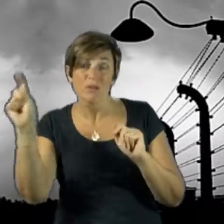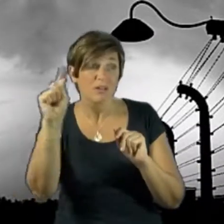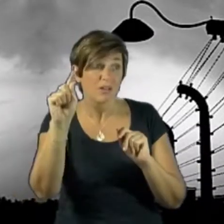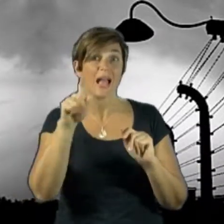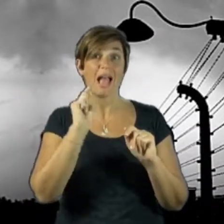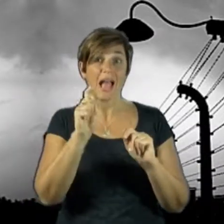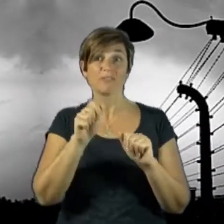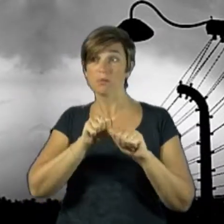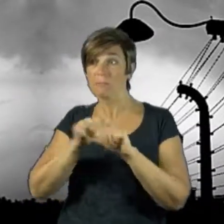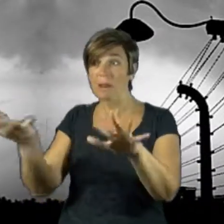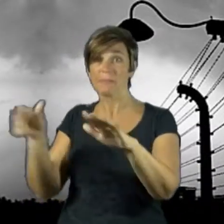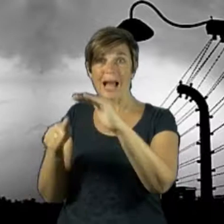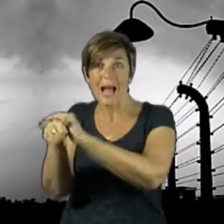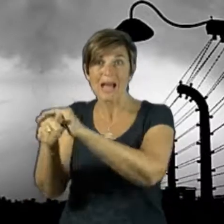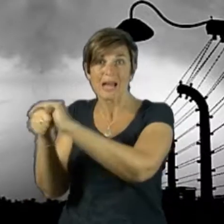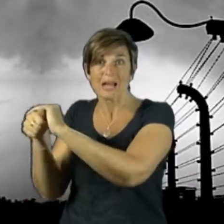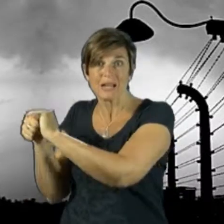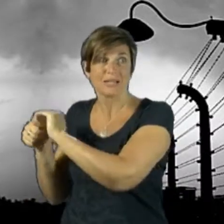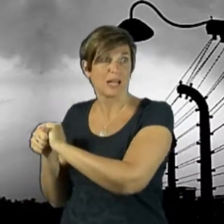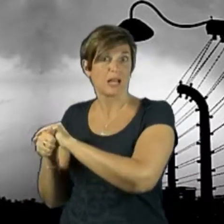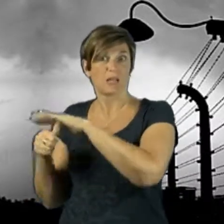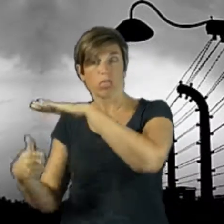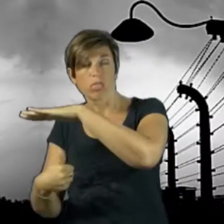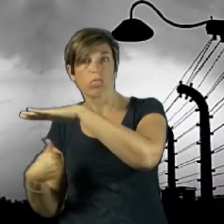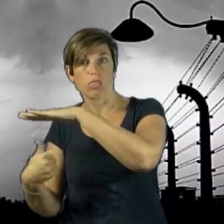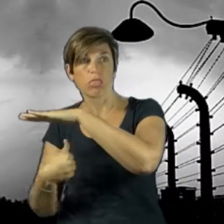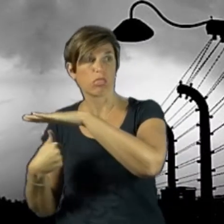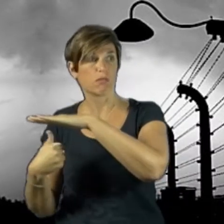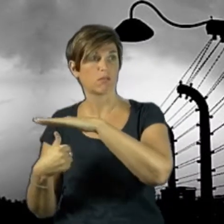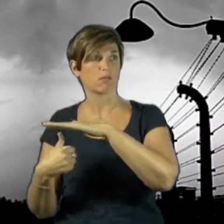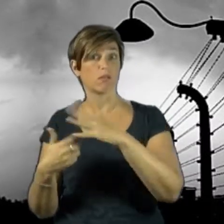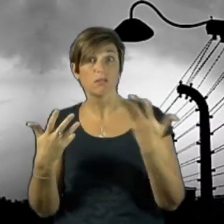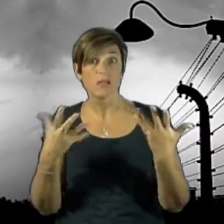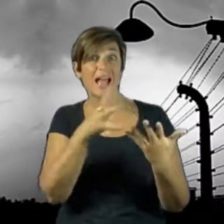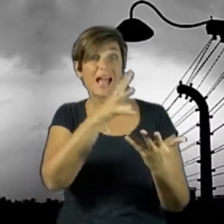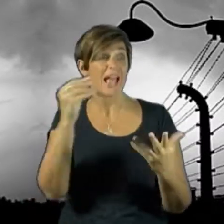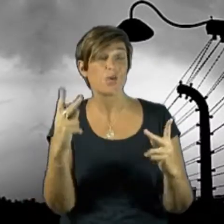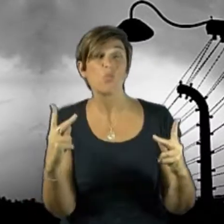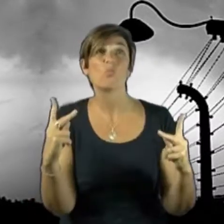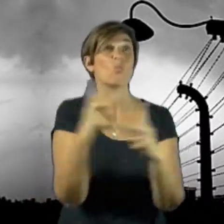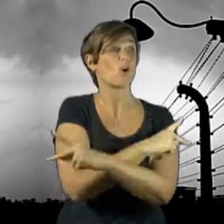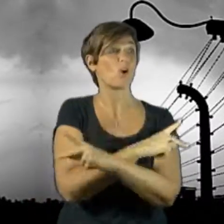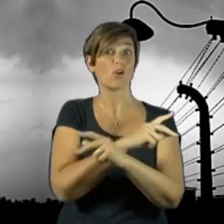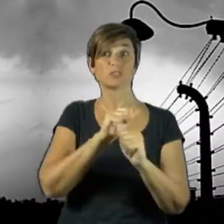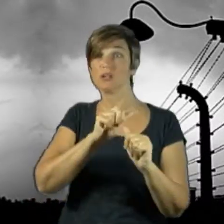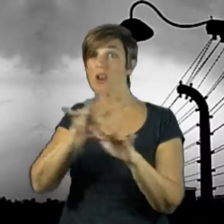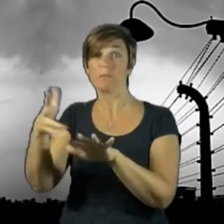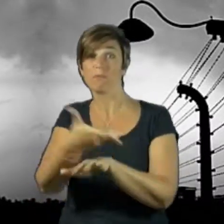If you say, "Yes, but there are people who went into hiding, and much worse, there are also people in the camps."